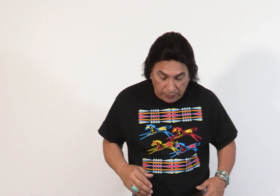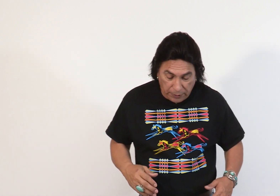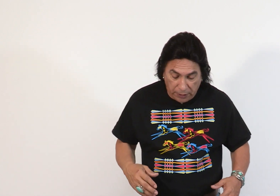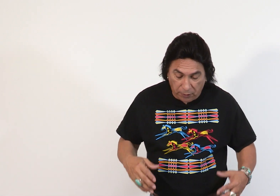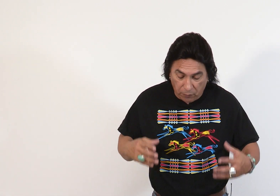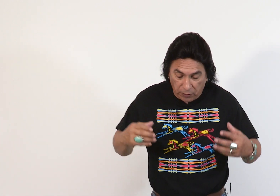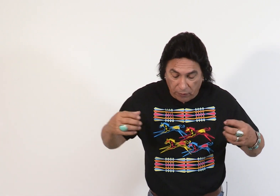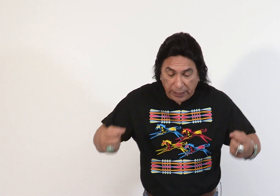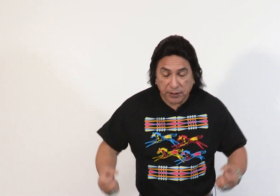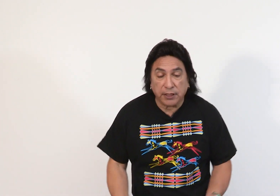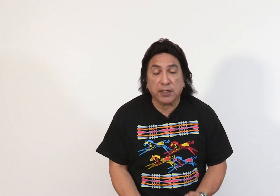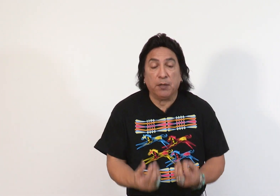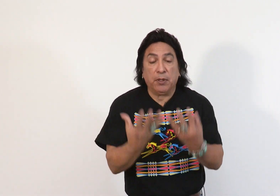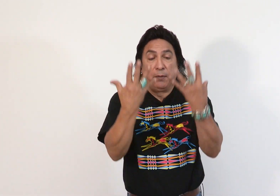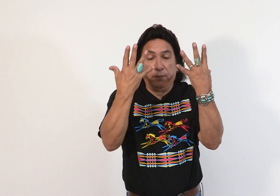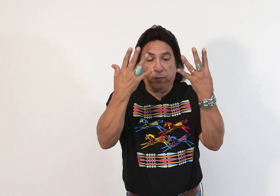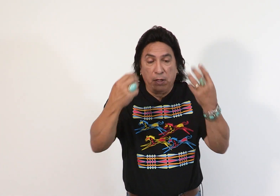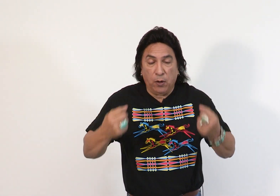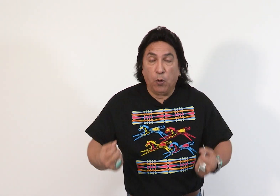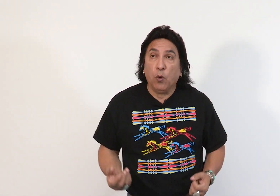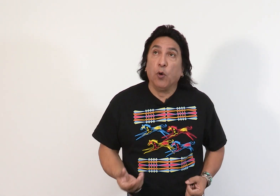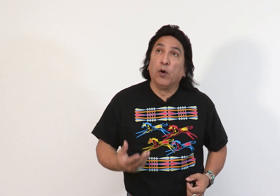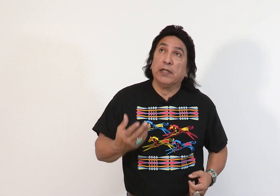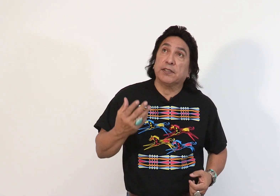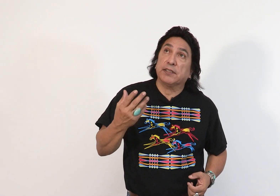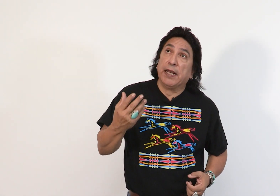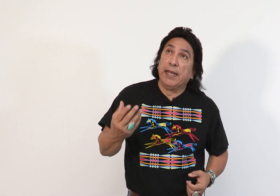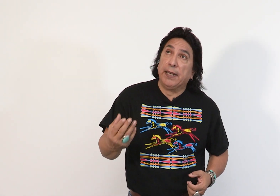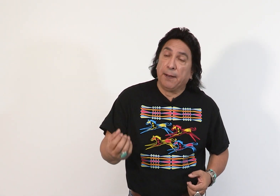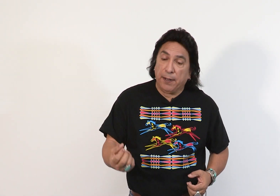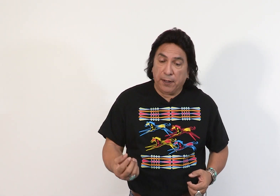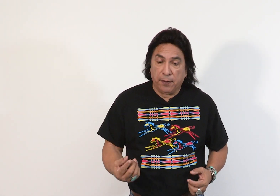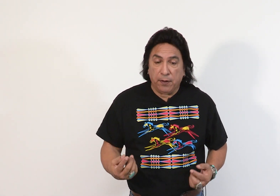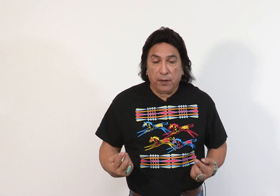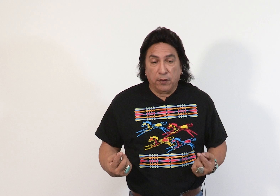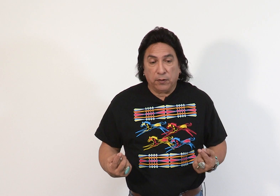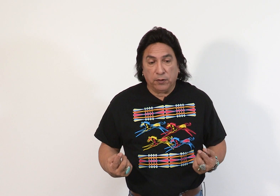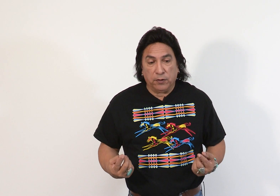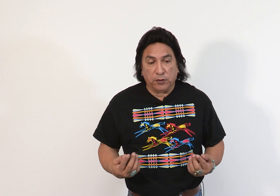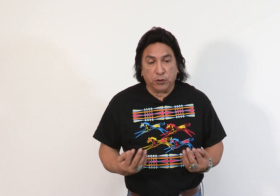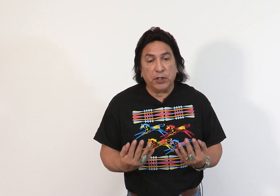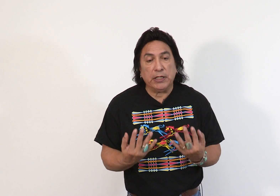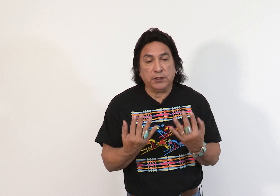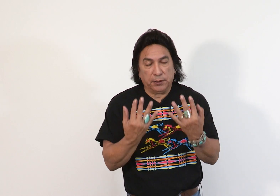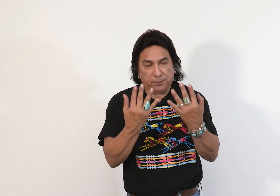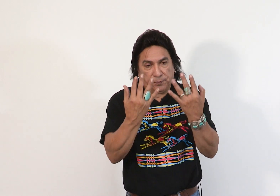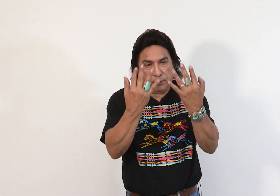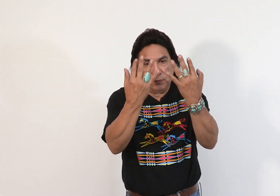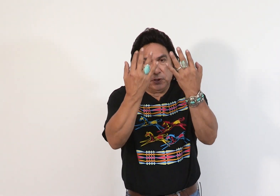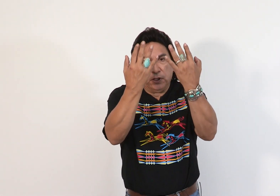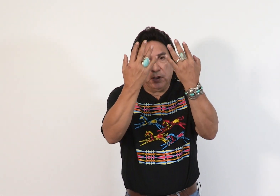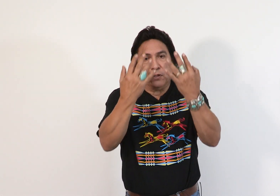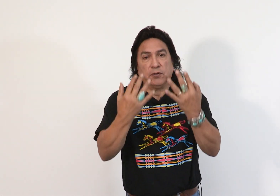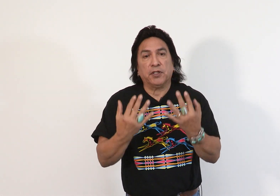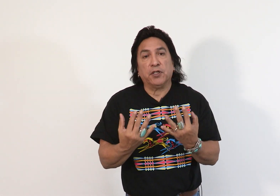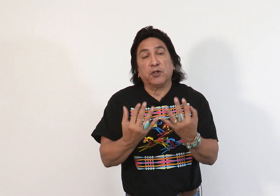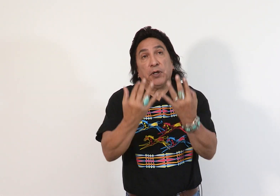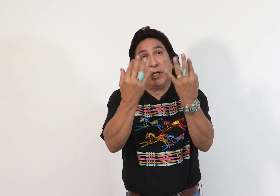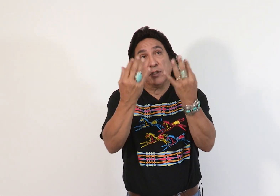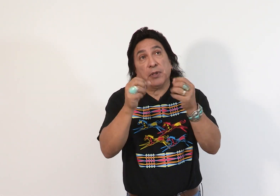And then when the grass does come up, or let's say the trees, you'll see the trees